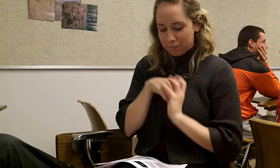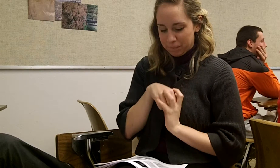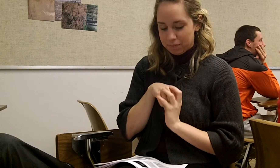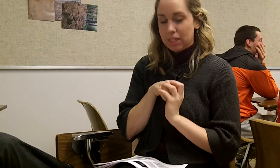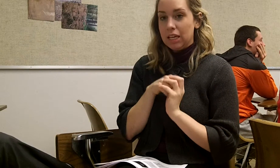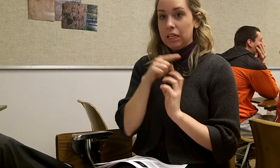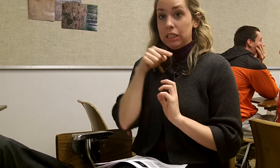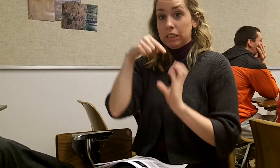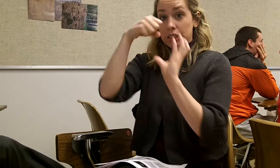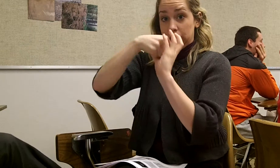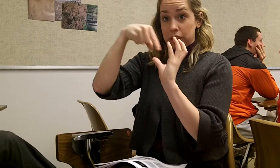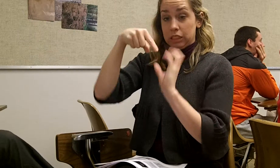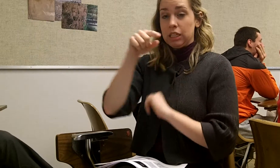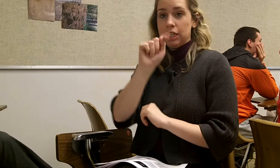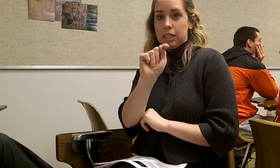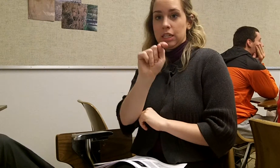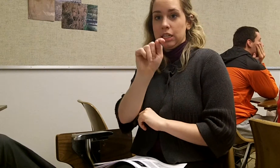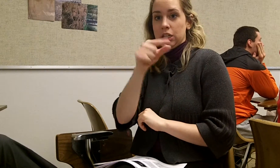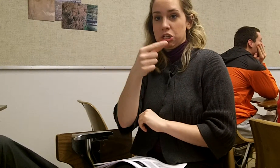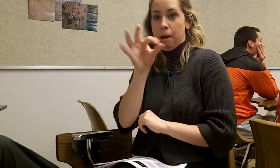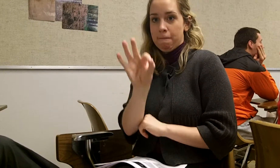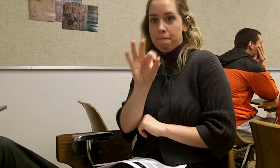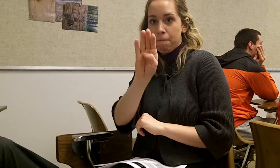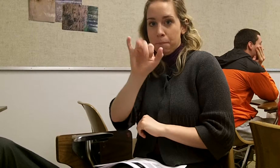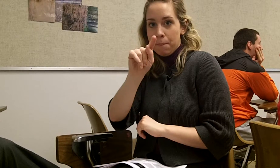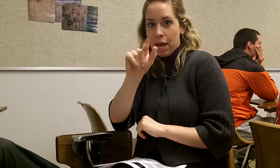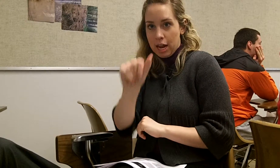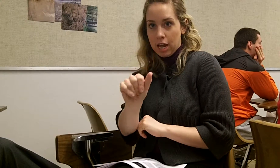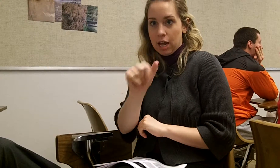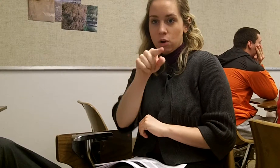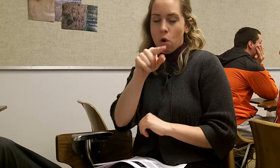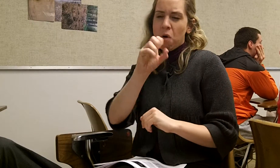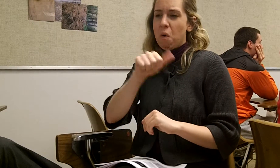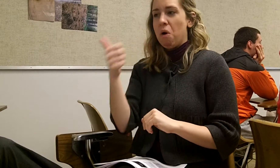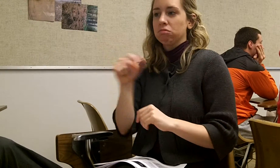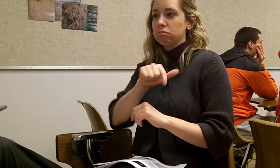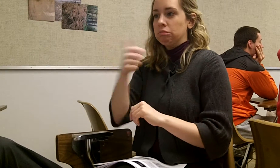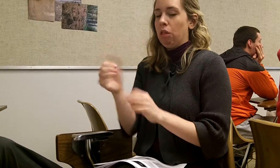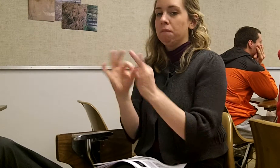actually TGF-beta, or one of those TGF-beta family proteins.